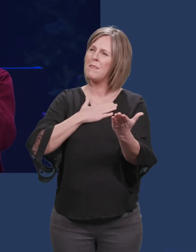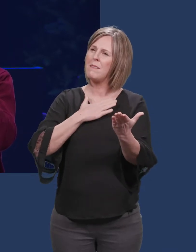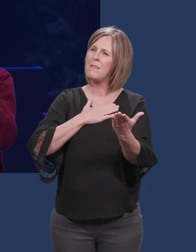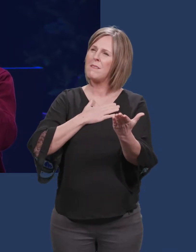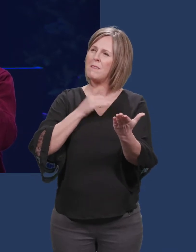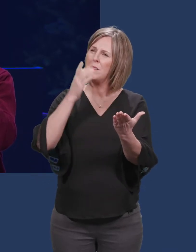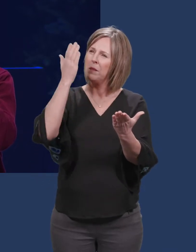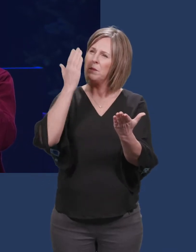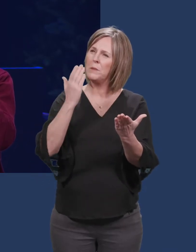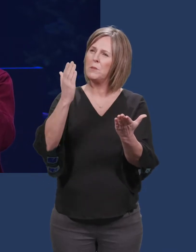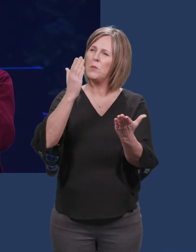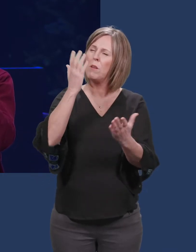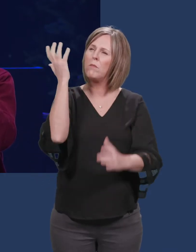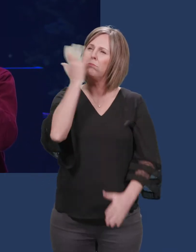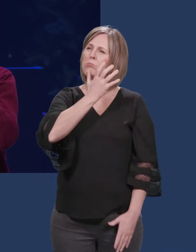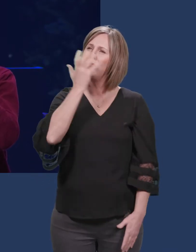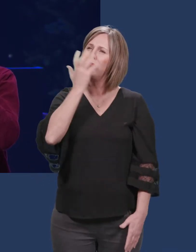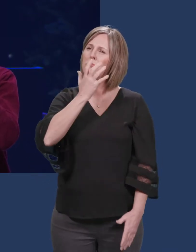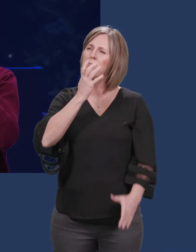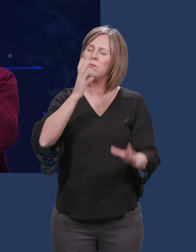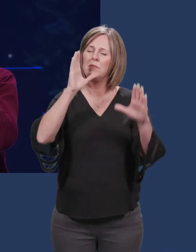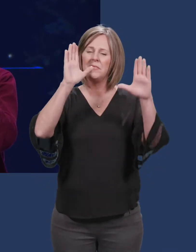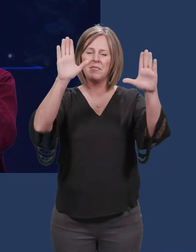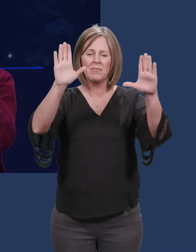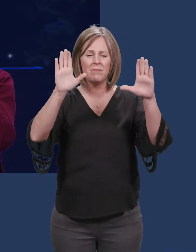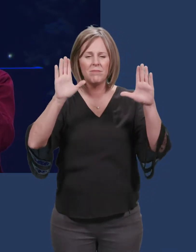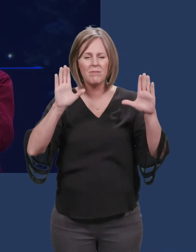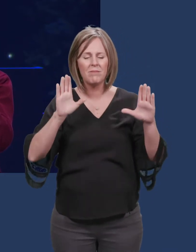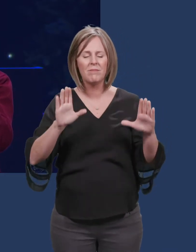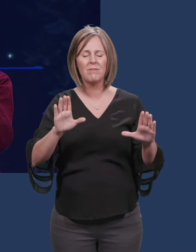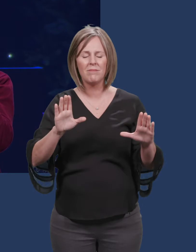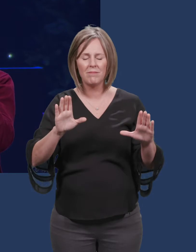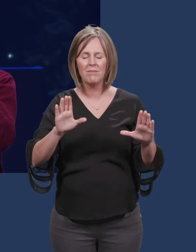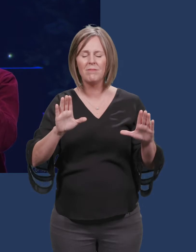How great thou